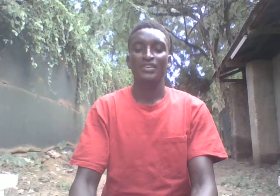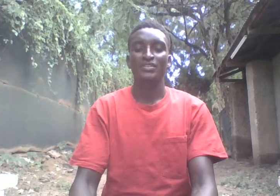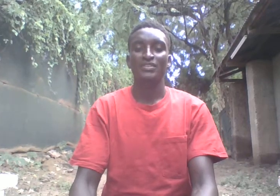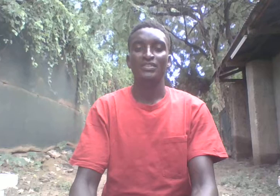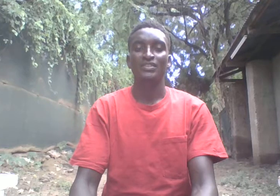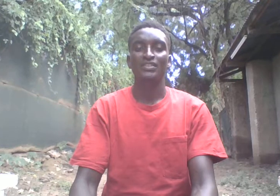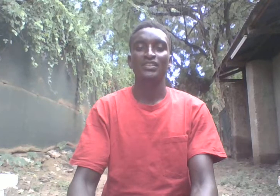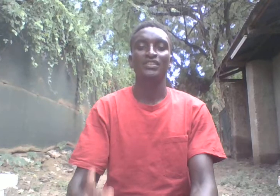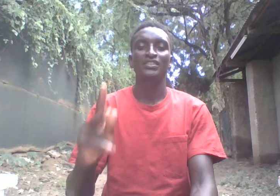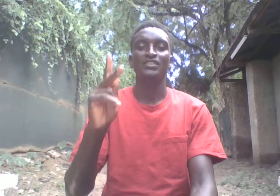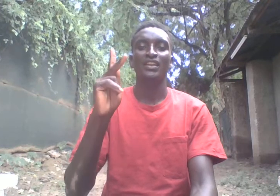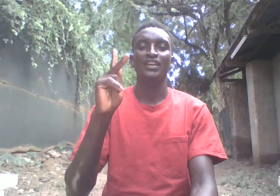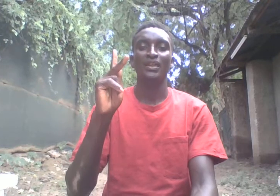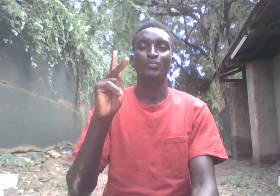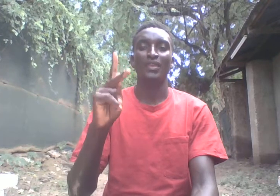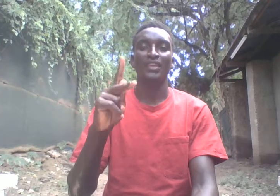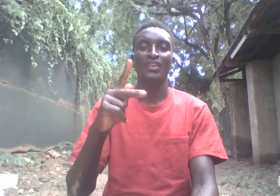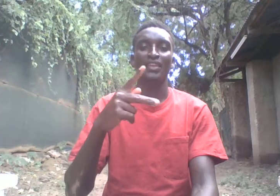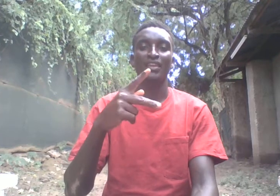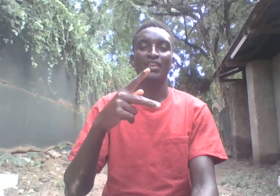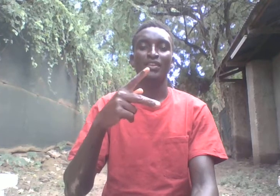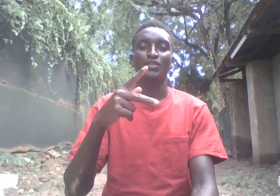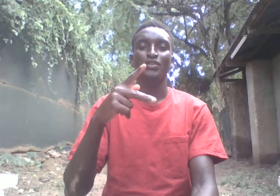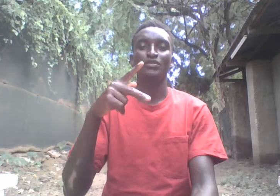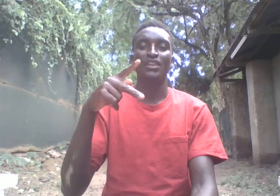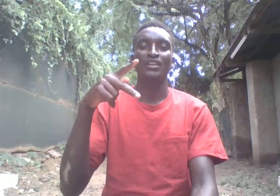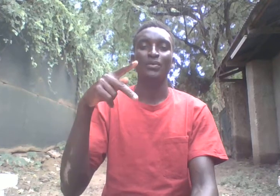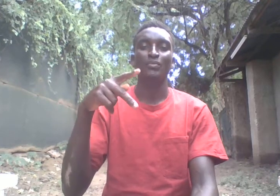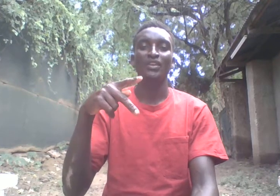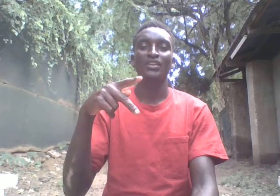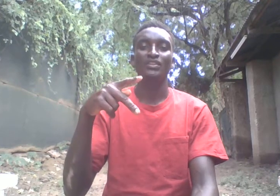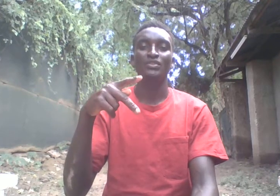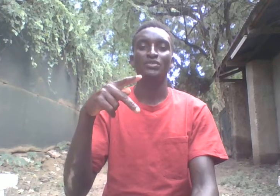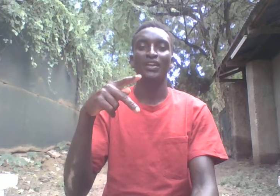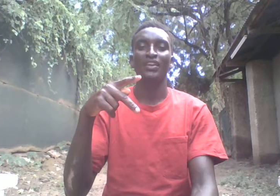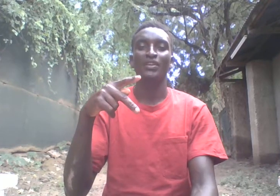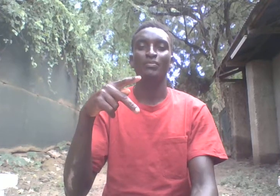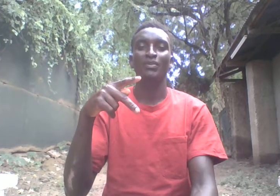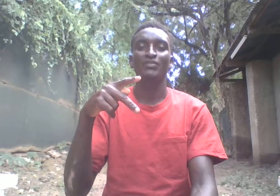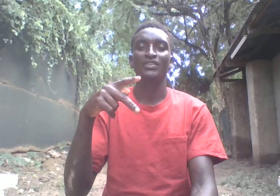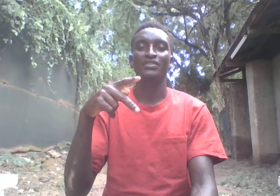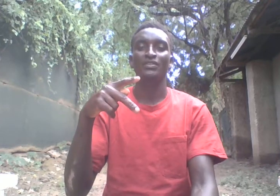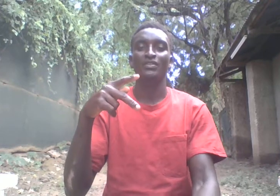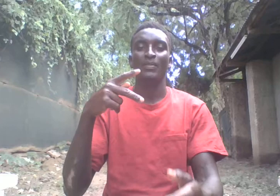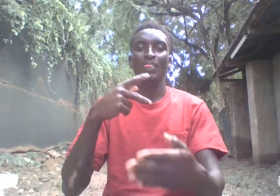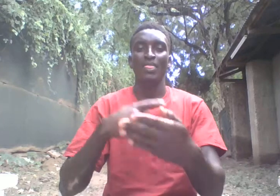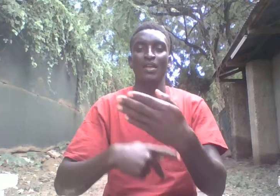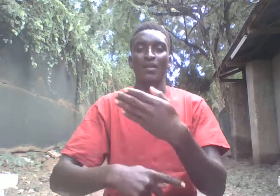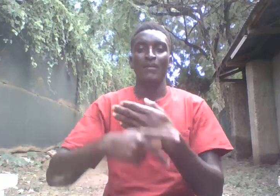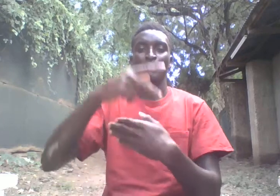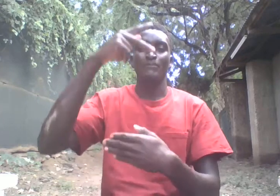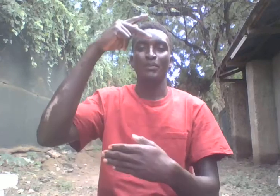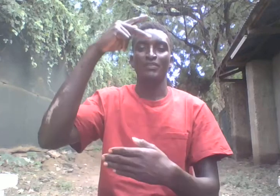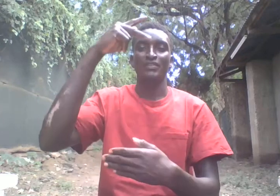Profession, this is letter P. You use letter P to sign profession,